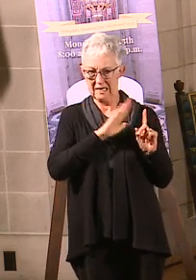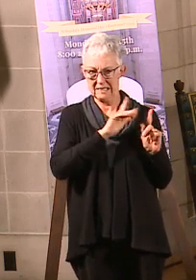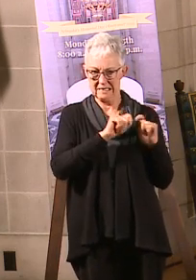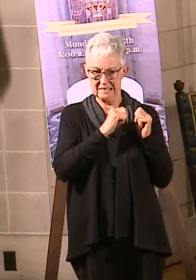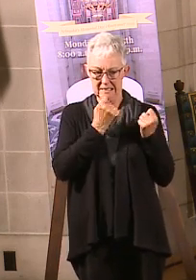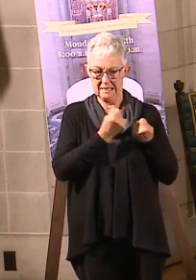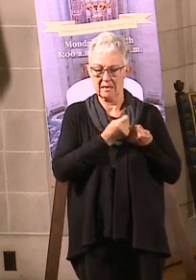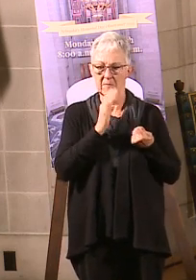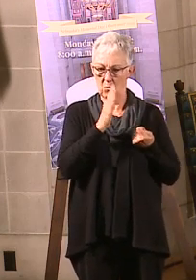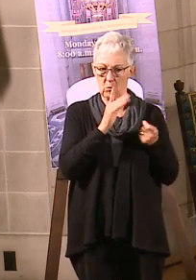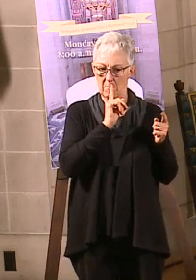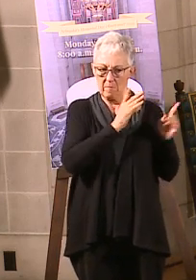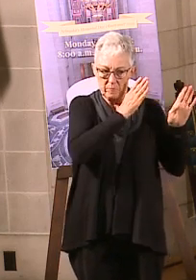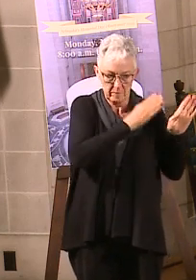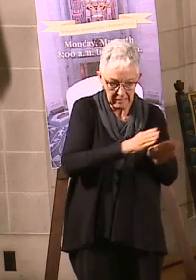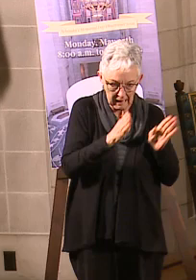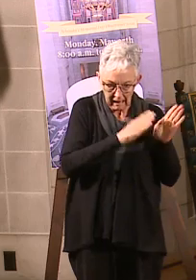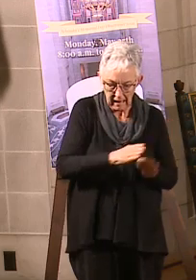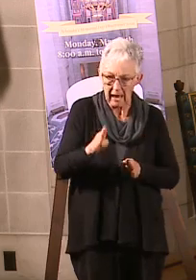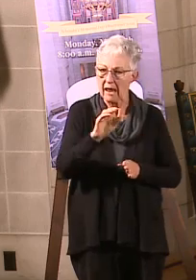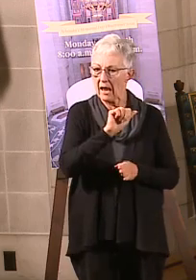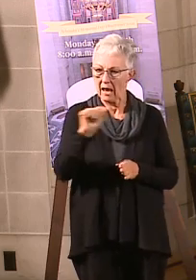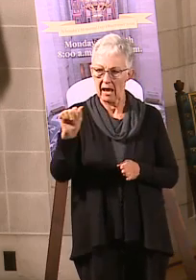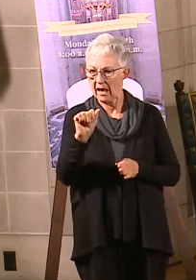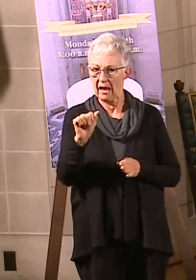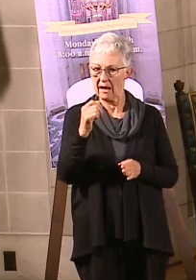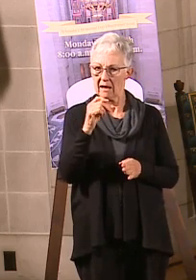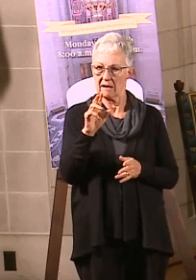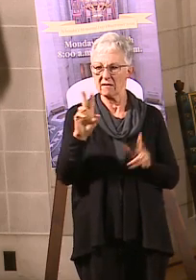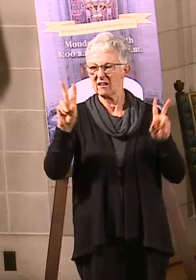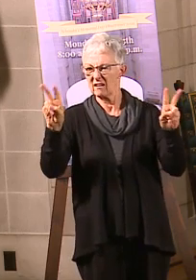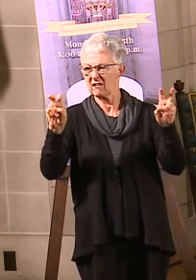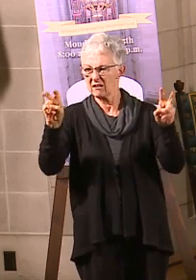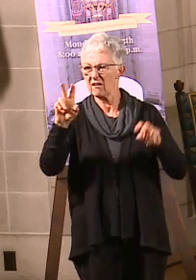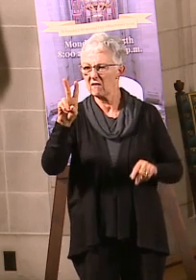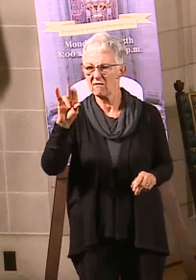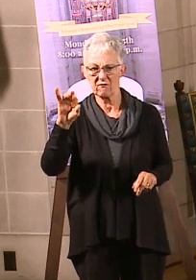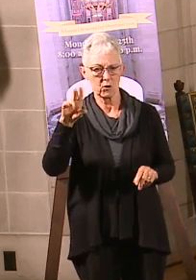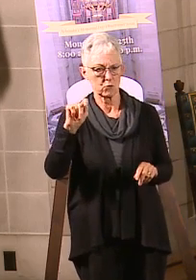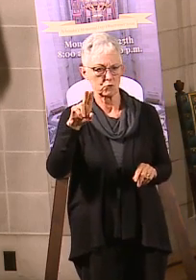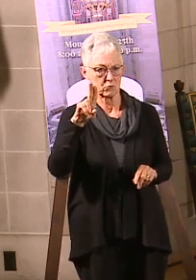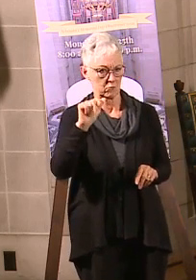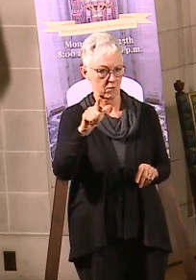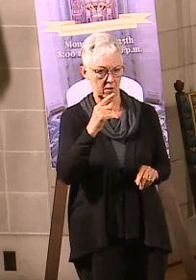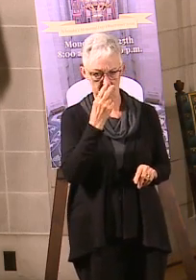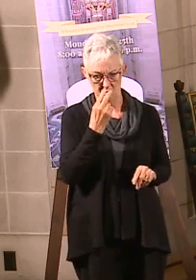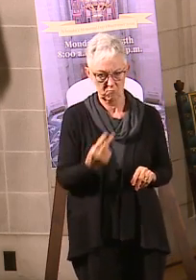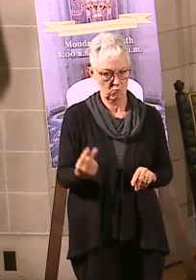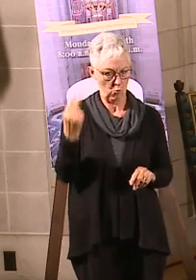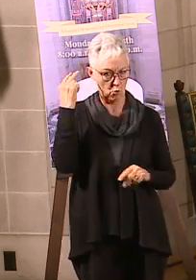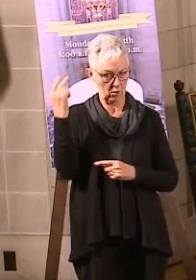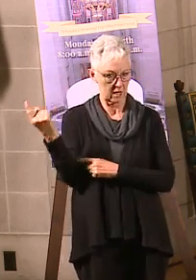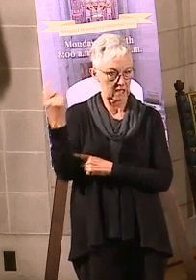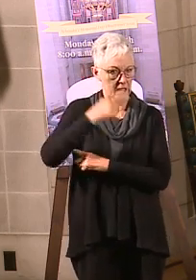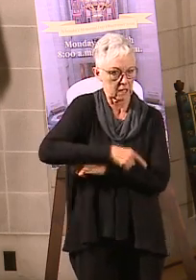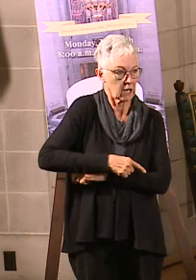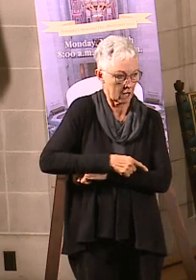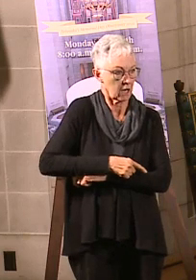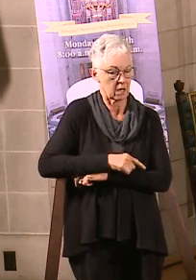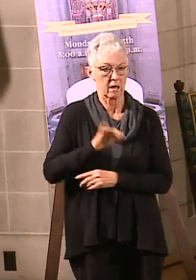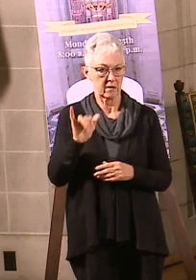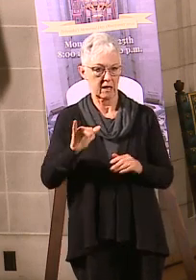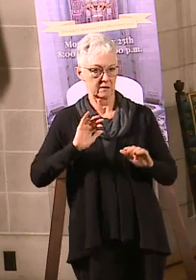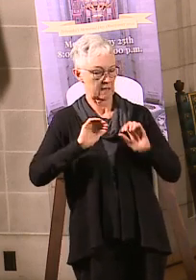recognition in the Rotunda, a virtual Memorial Day, so that people can participate all across the state. It's one of our ways that we're going to